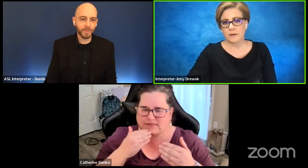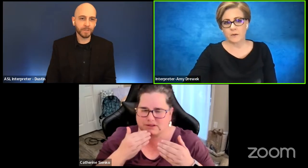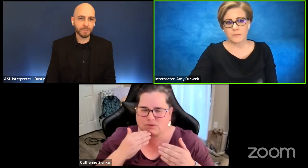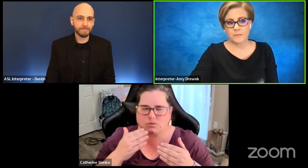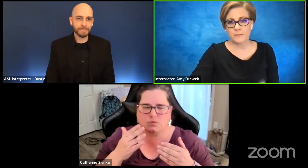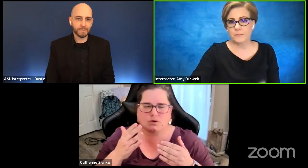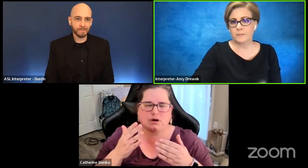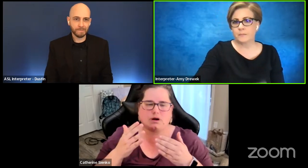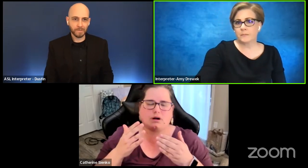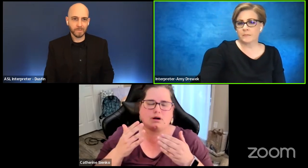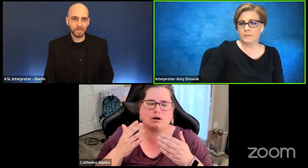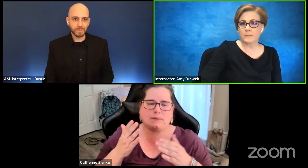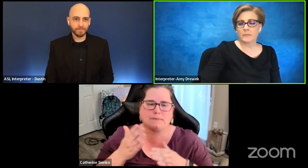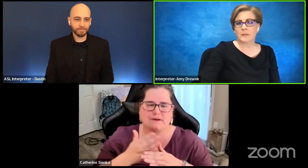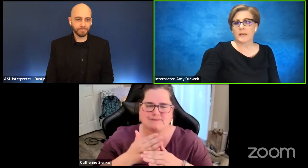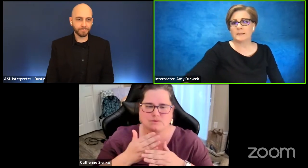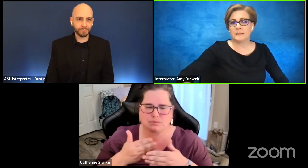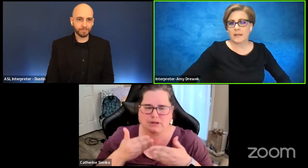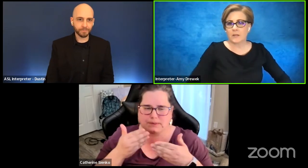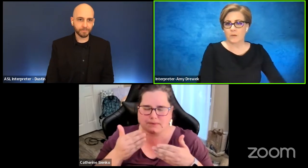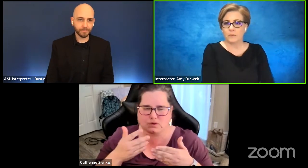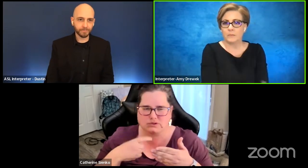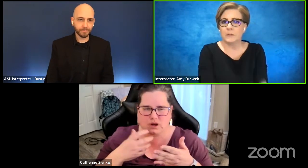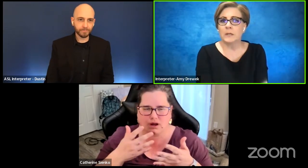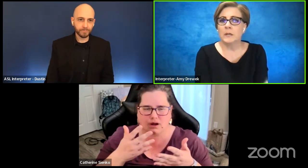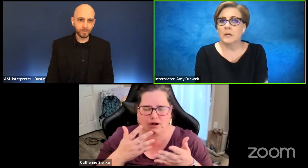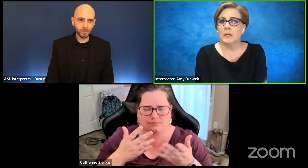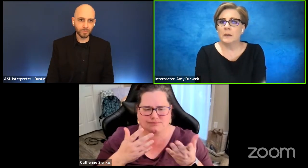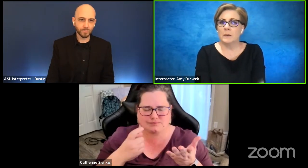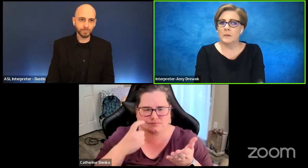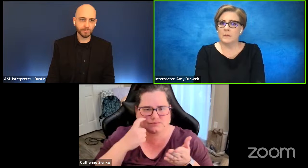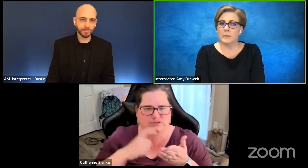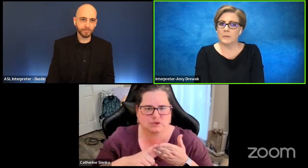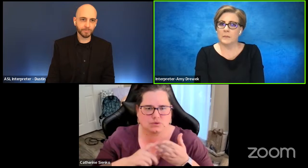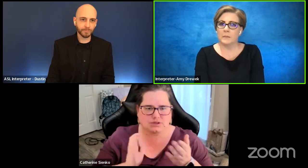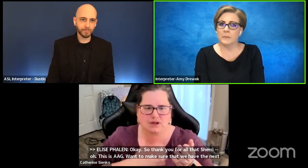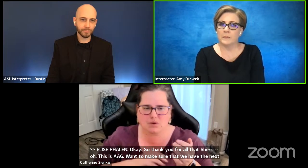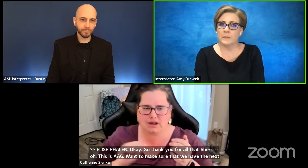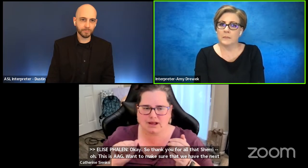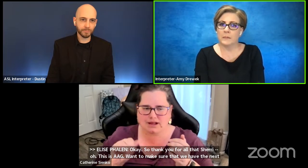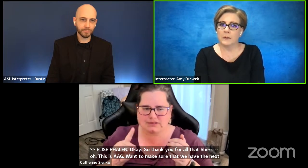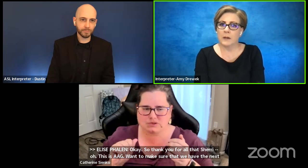This is Commissioner Cienko. Yes, thank you.